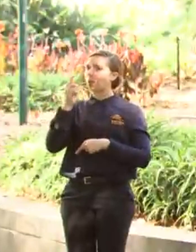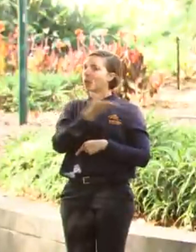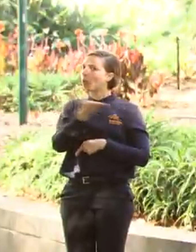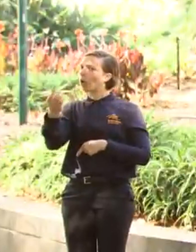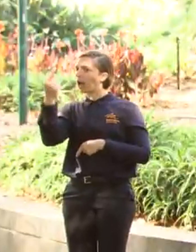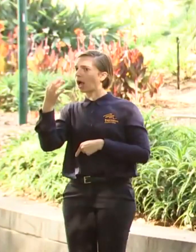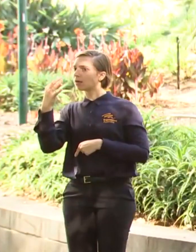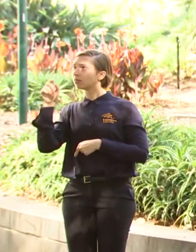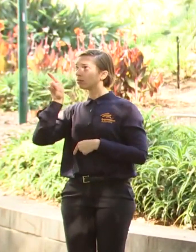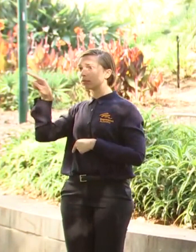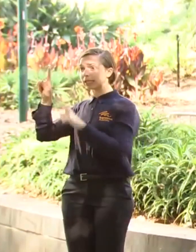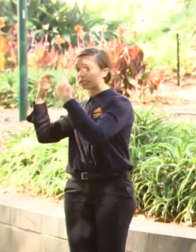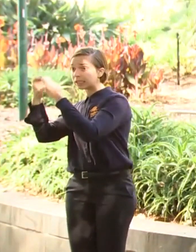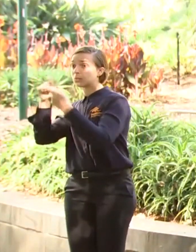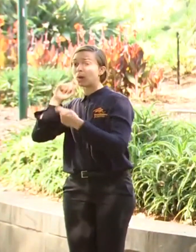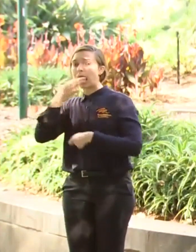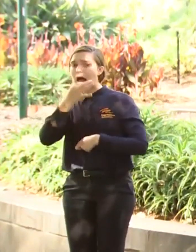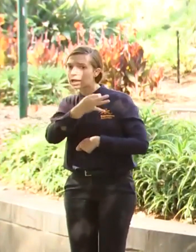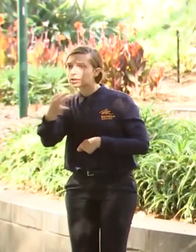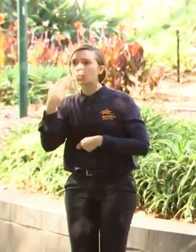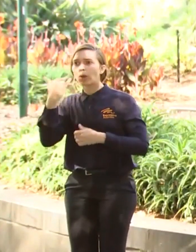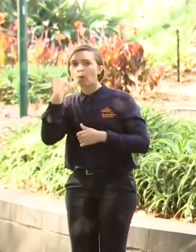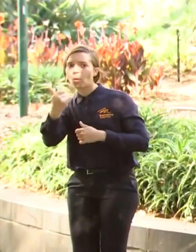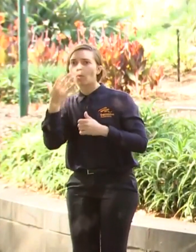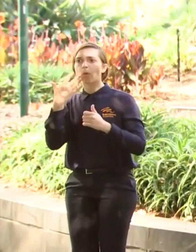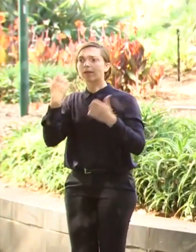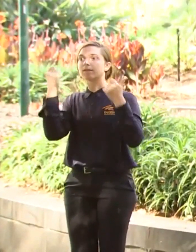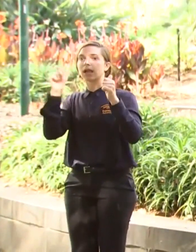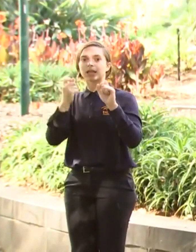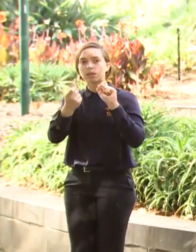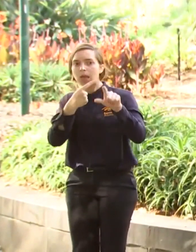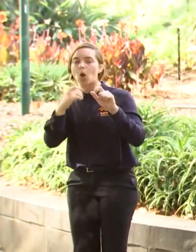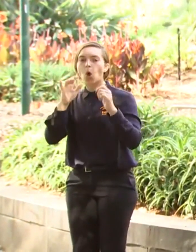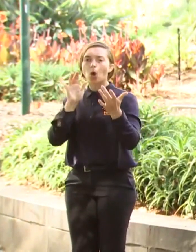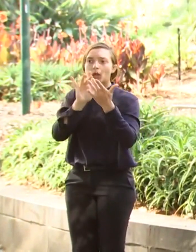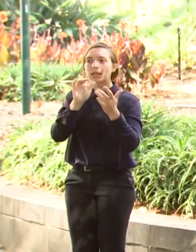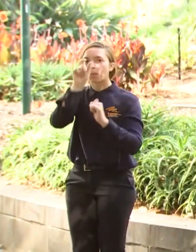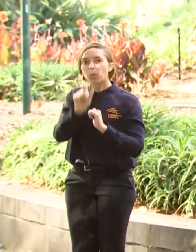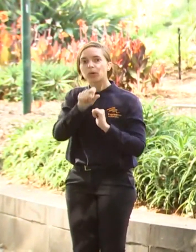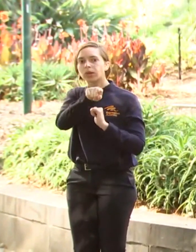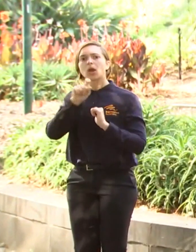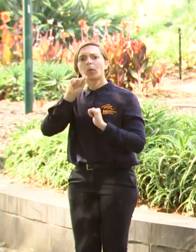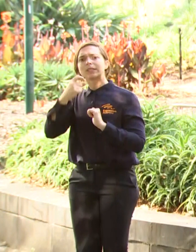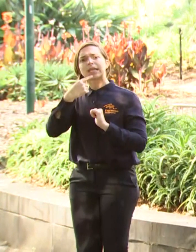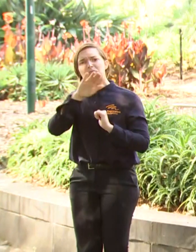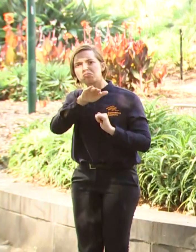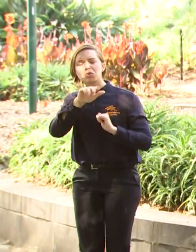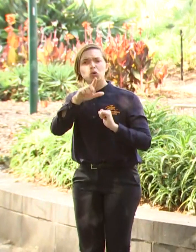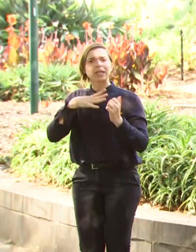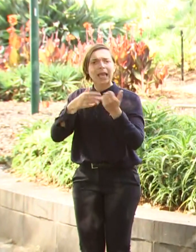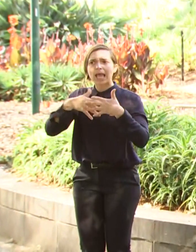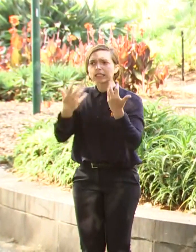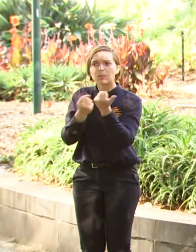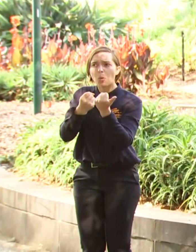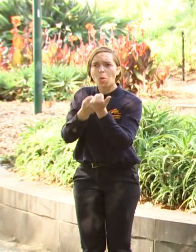Is there support that you need? Now, just on that issue, if I can say that we're having a look at whether there are a number of casual workers, a